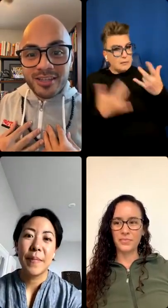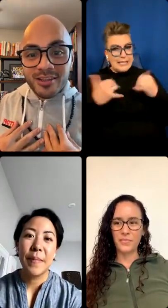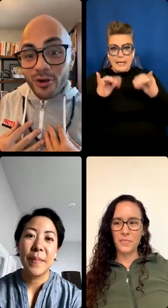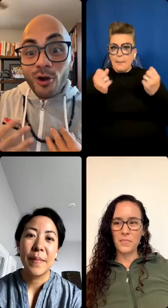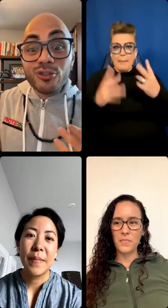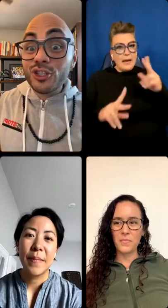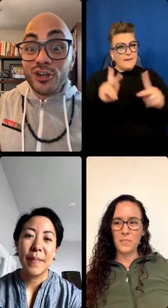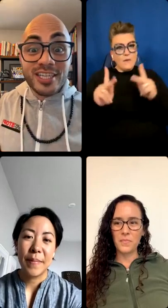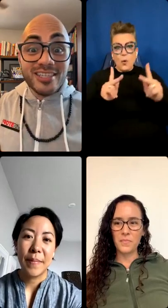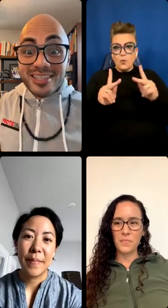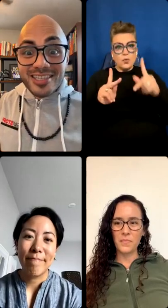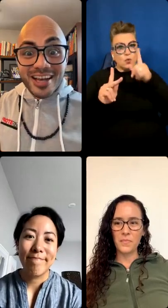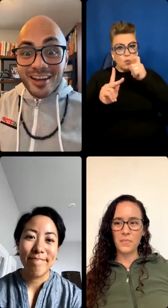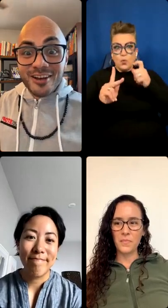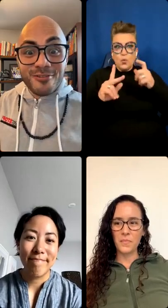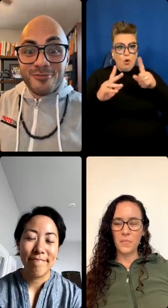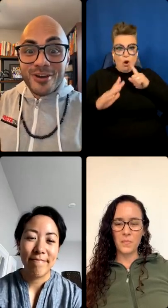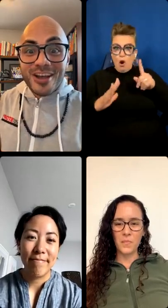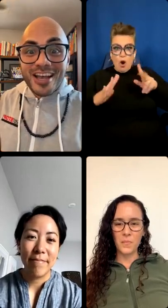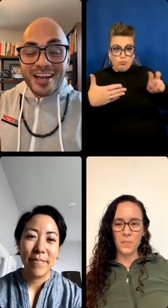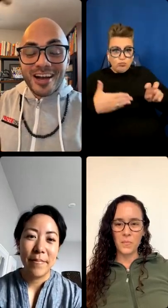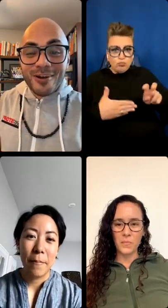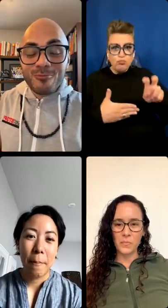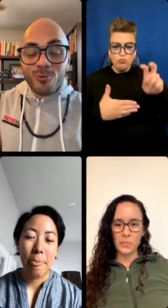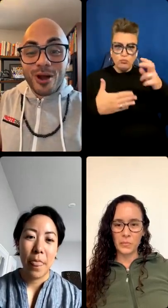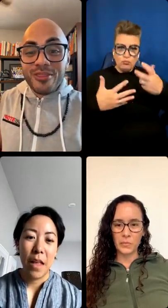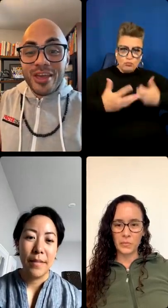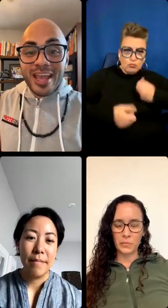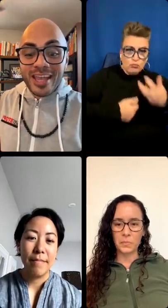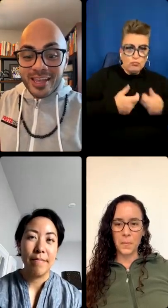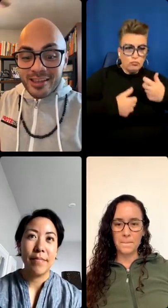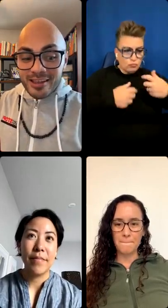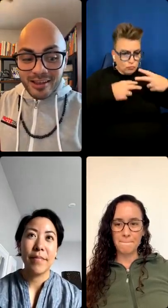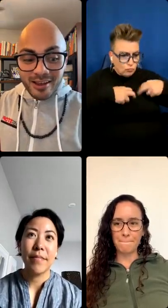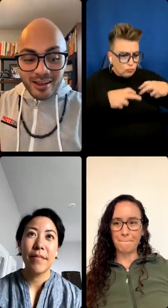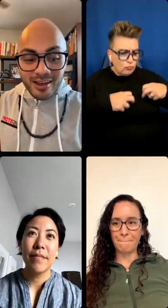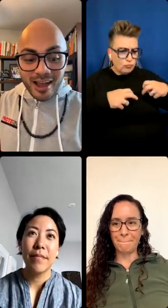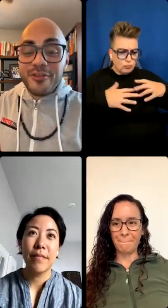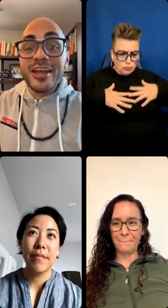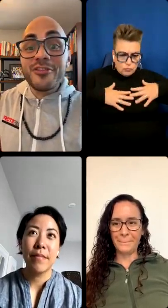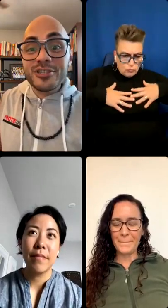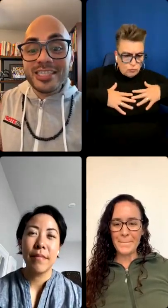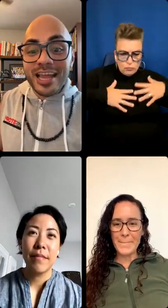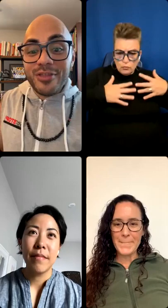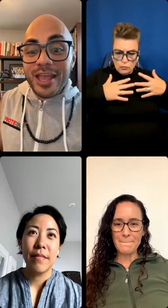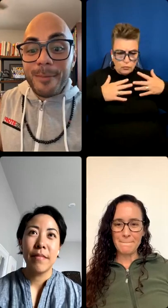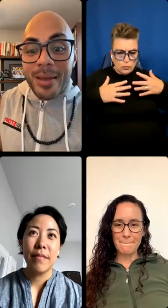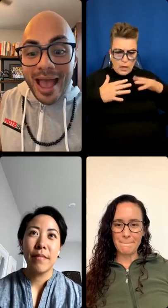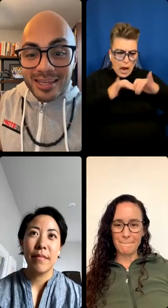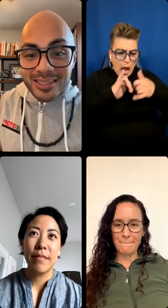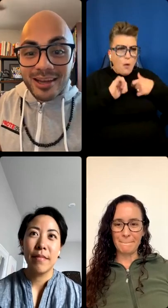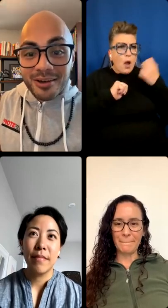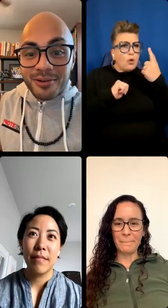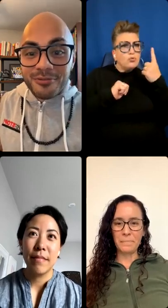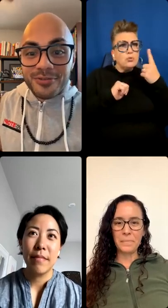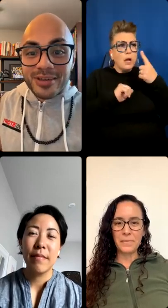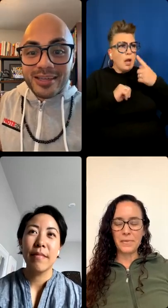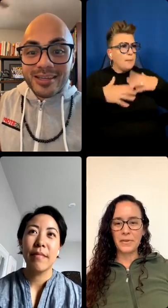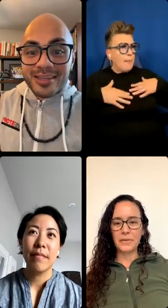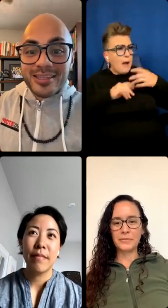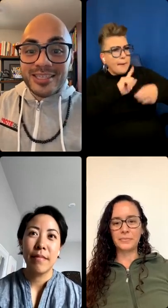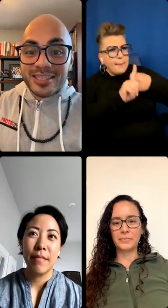on their own journeys of what they how they understand the impact